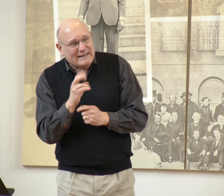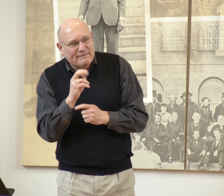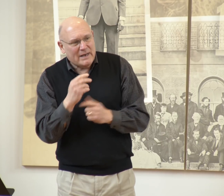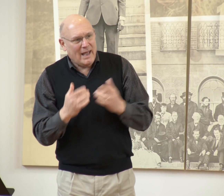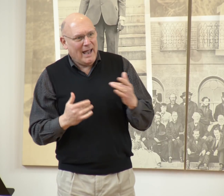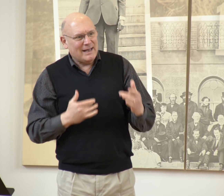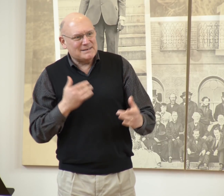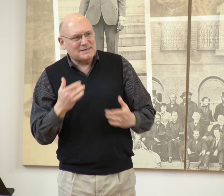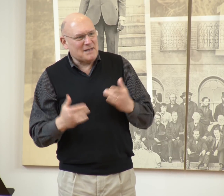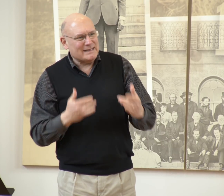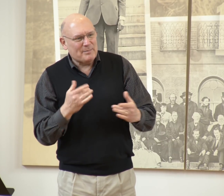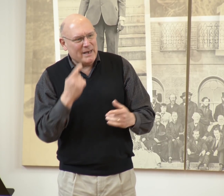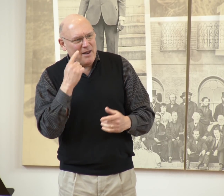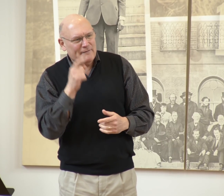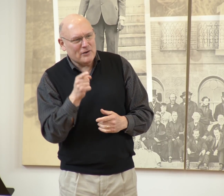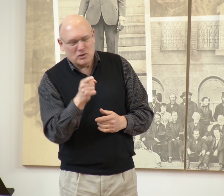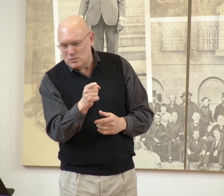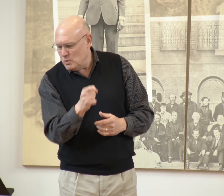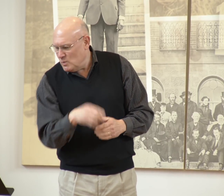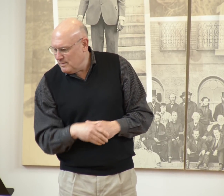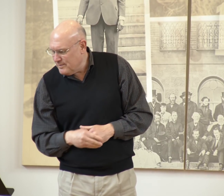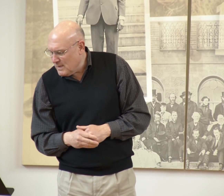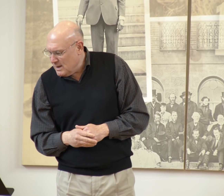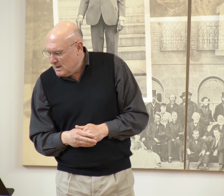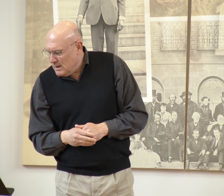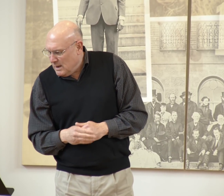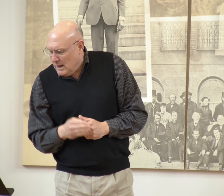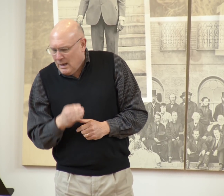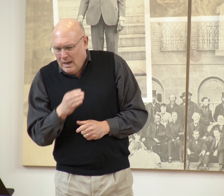He was always interested and had excitement for you.